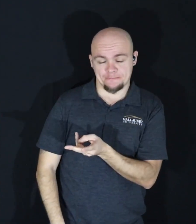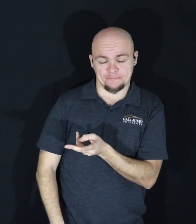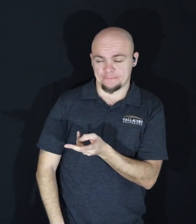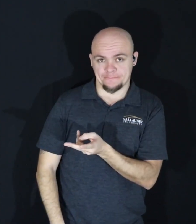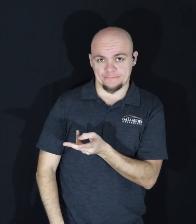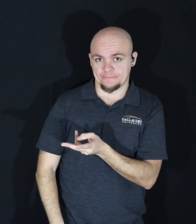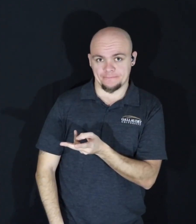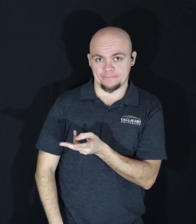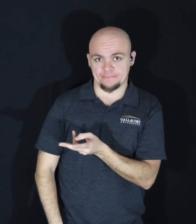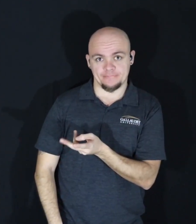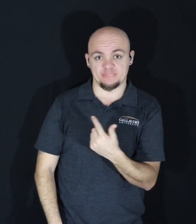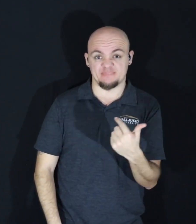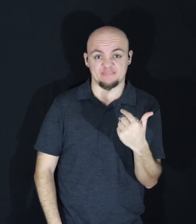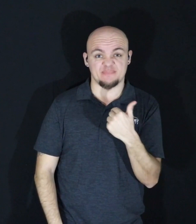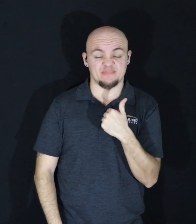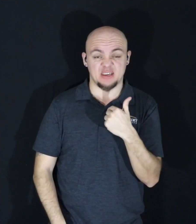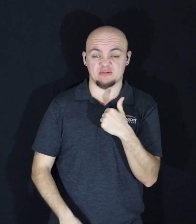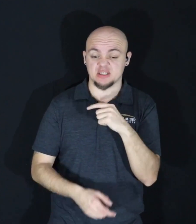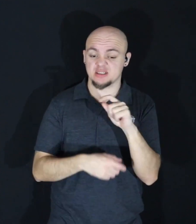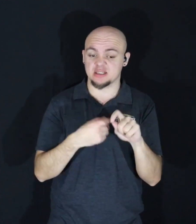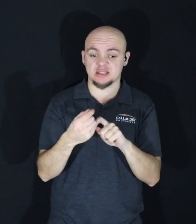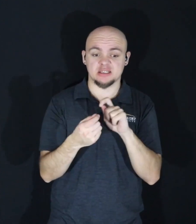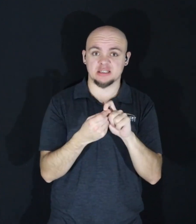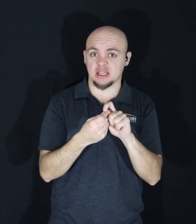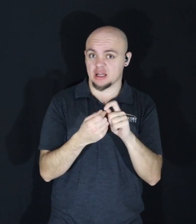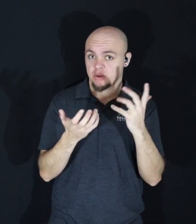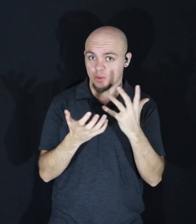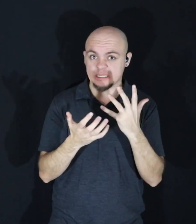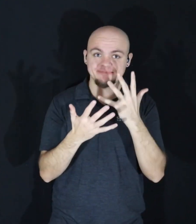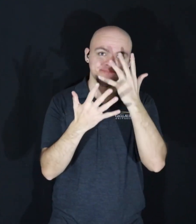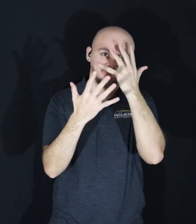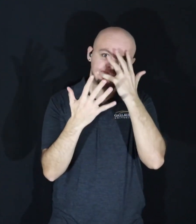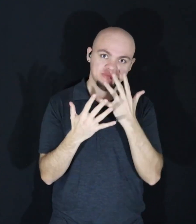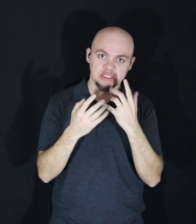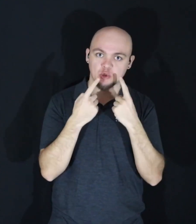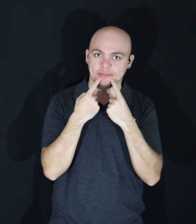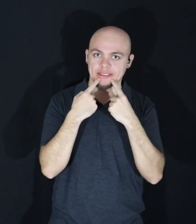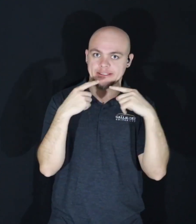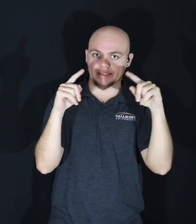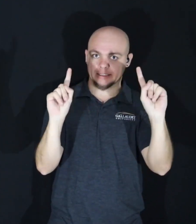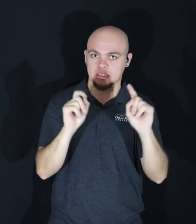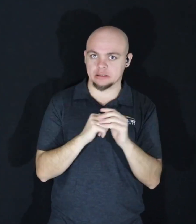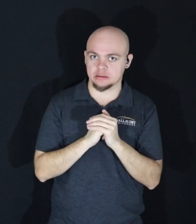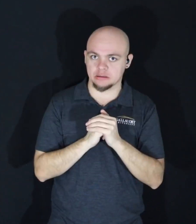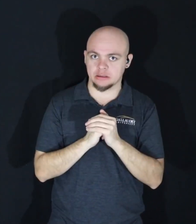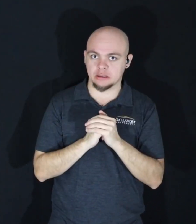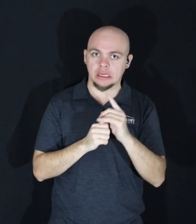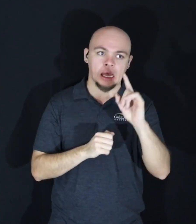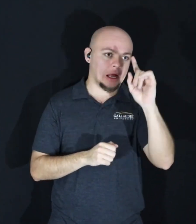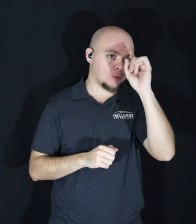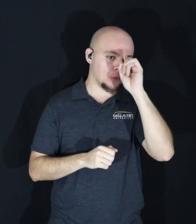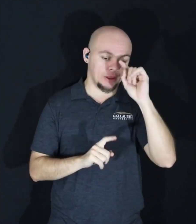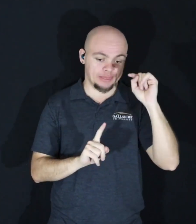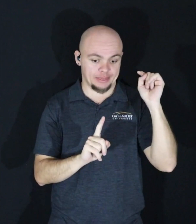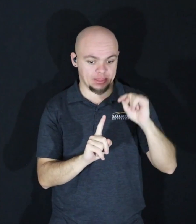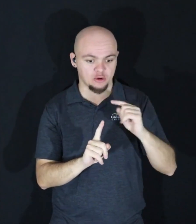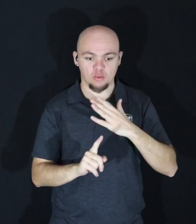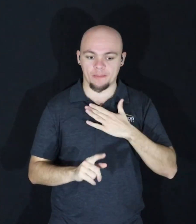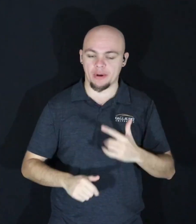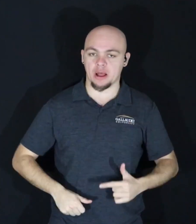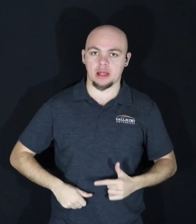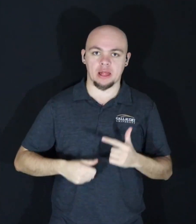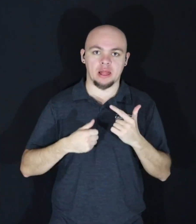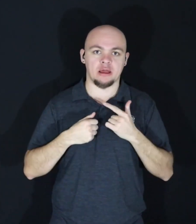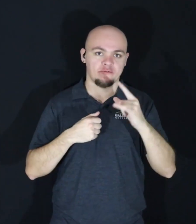the epitome of a miserable success. And I thought this was my life for the rest of my life. But